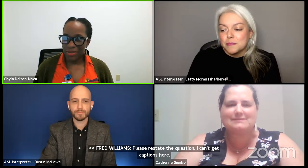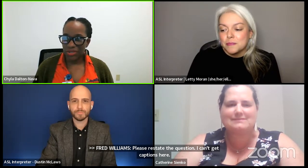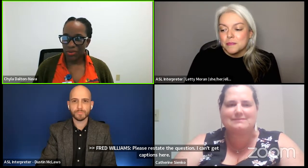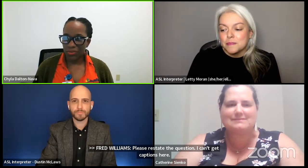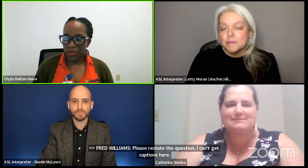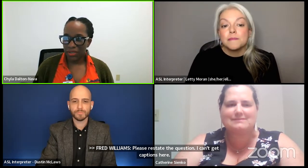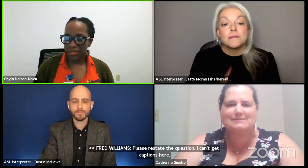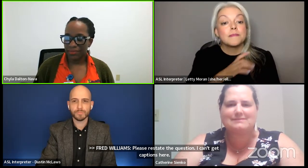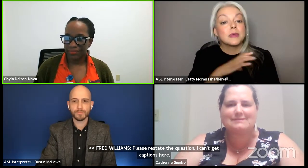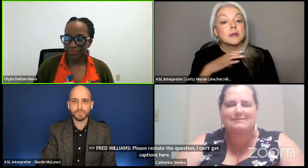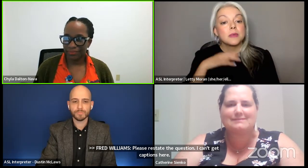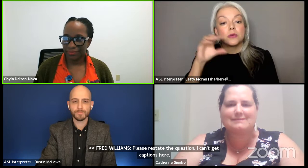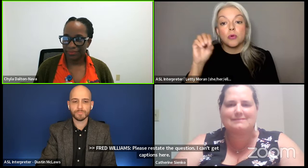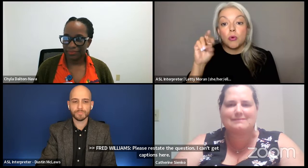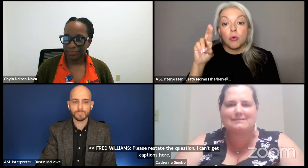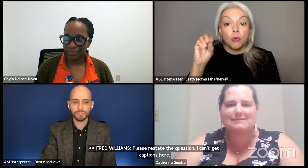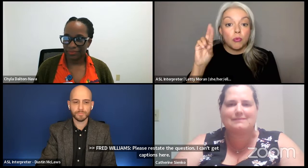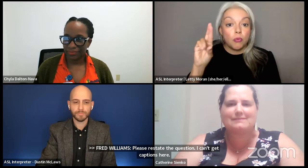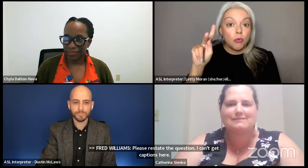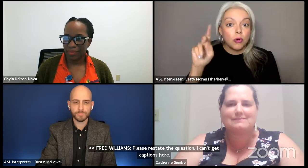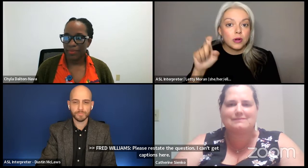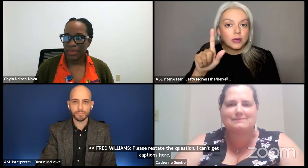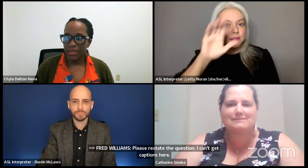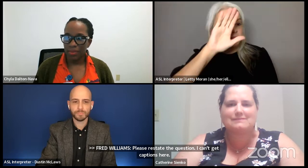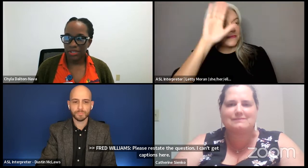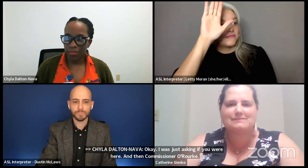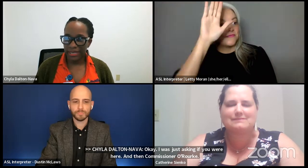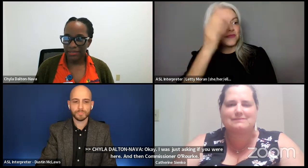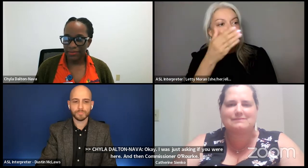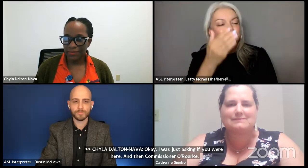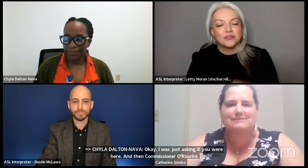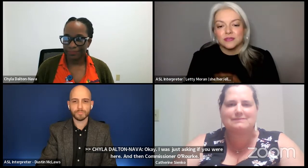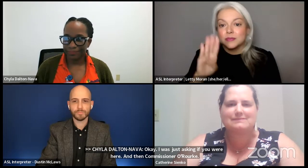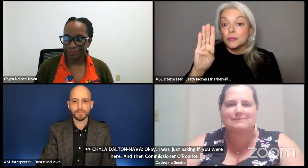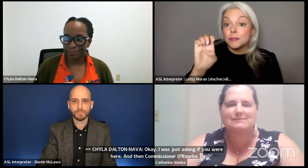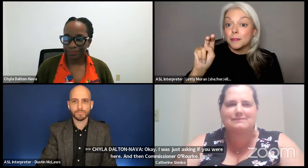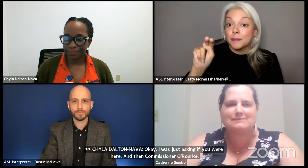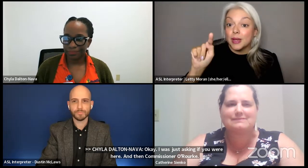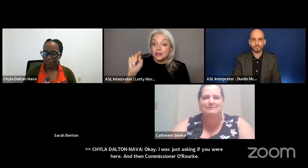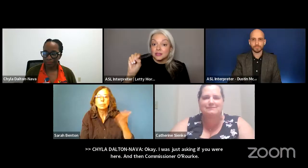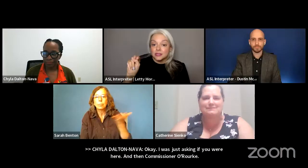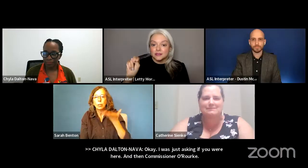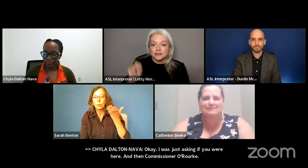And then Commissioner O'Rourke, Here. Commissioner Benton,